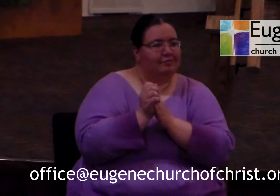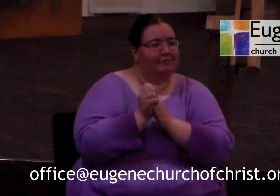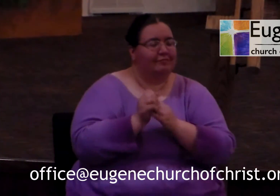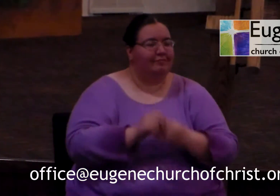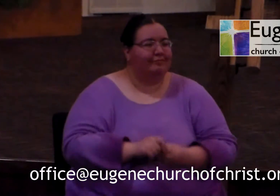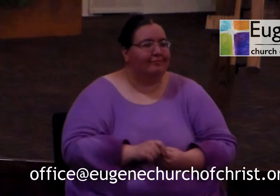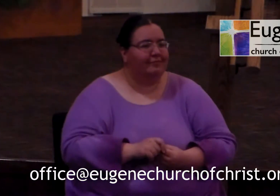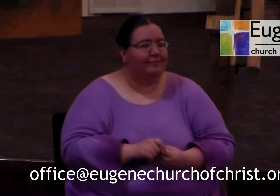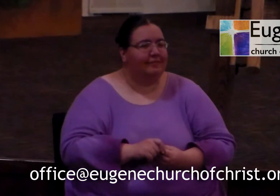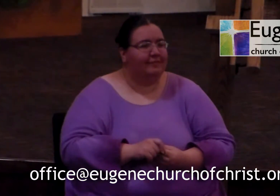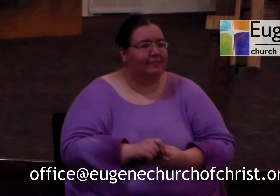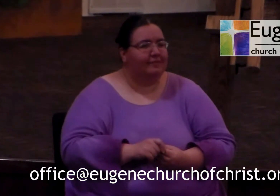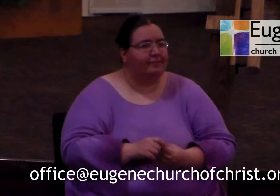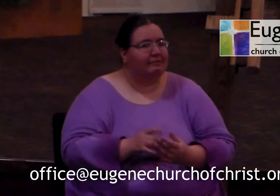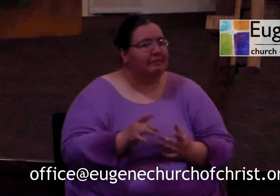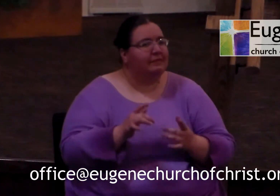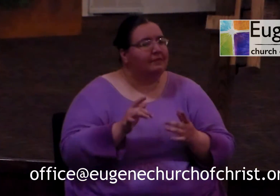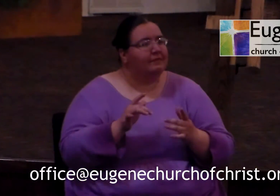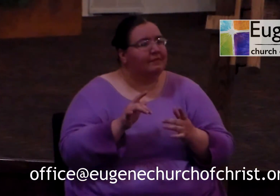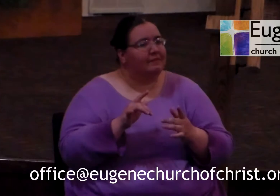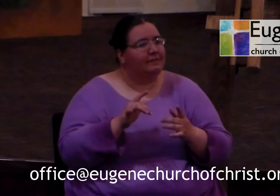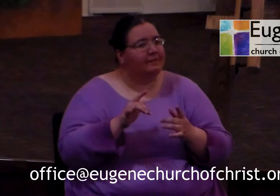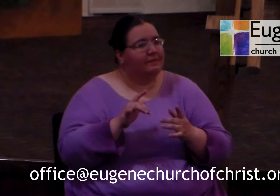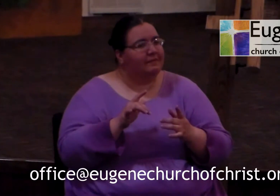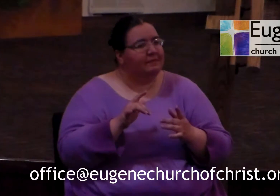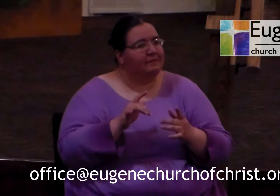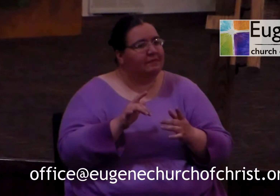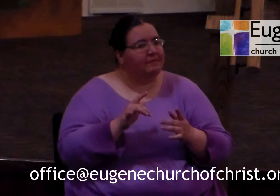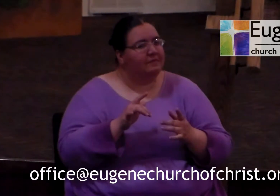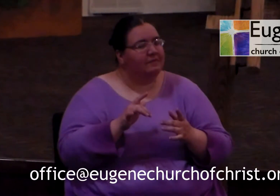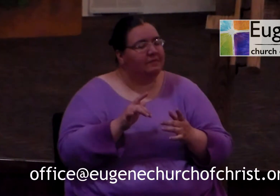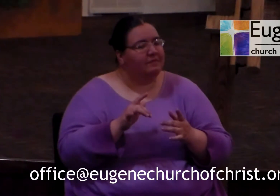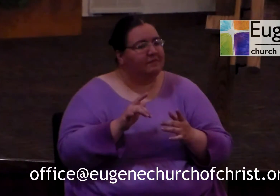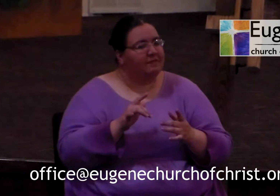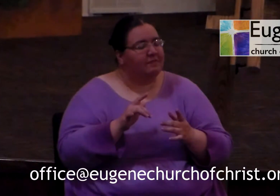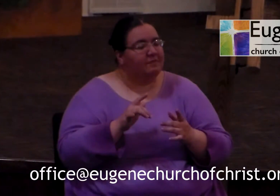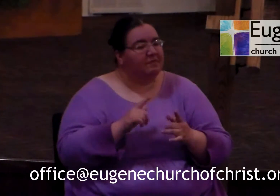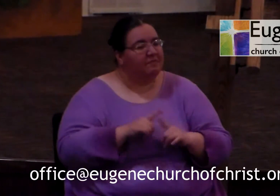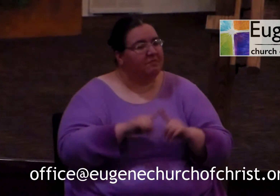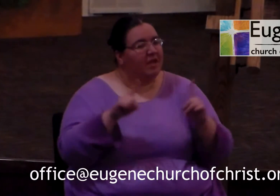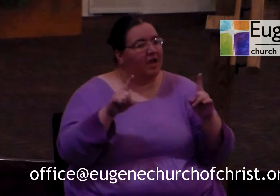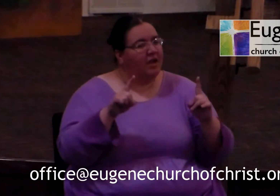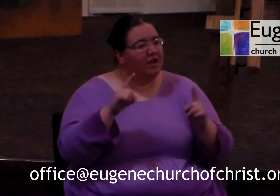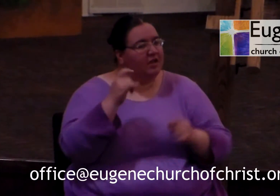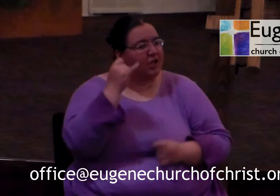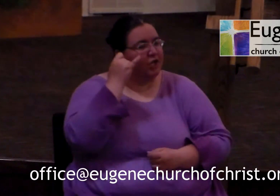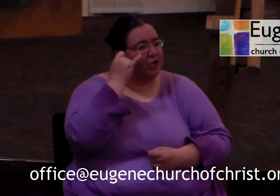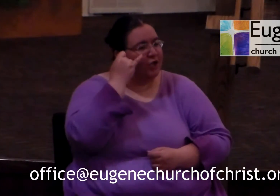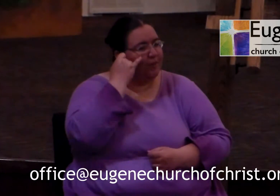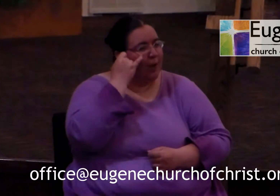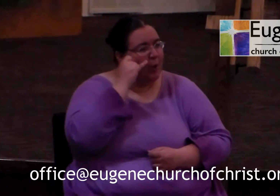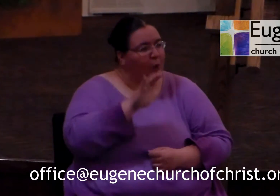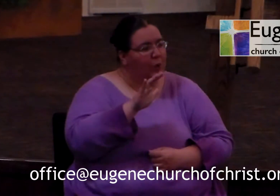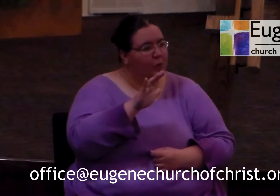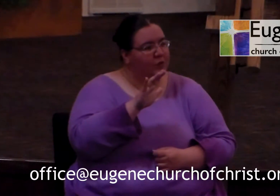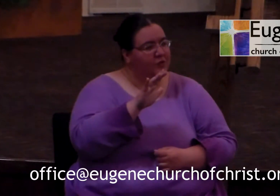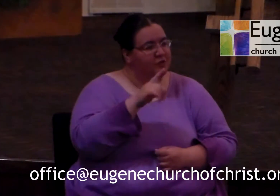At the same time, what if your life depended on it? What if you were at a spot where acknowledging Christ could put you at